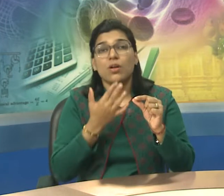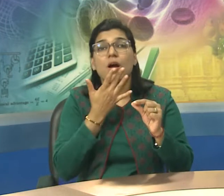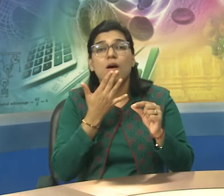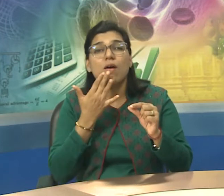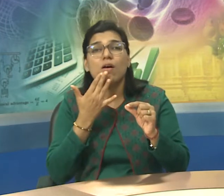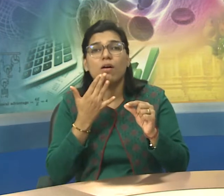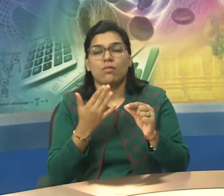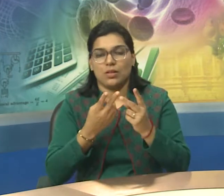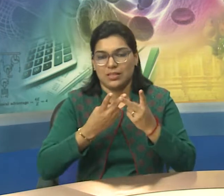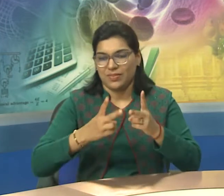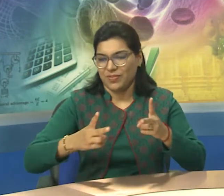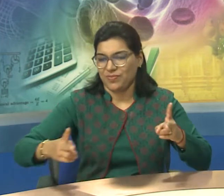and to support